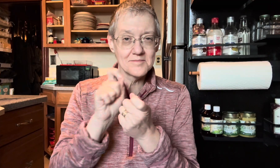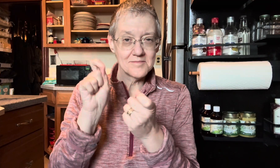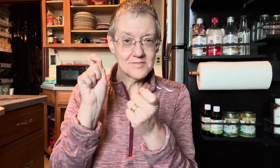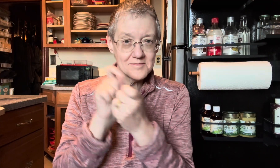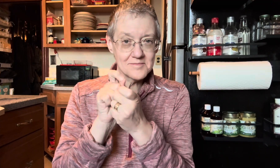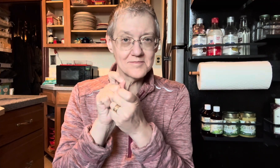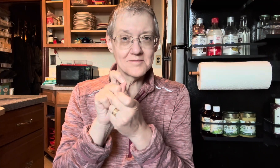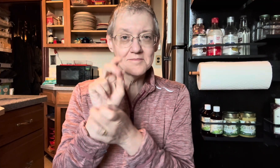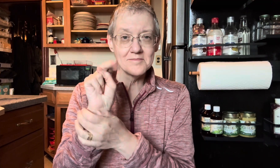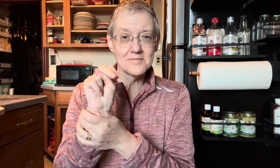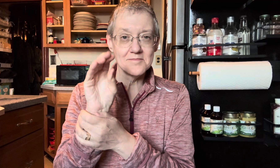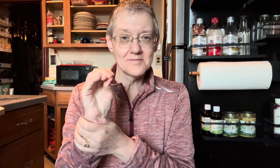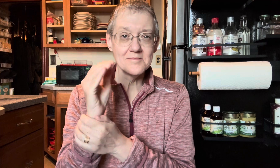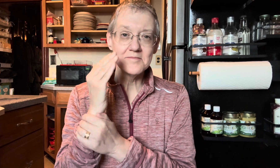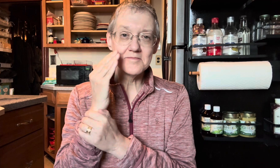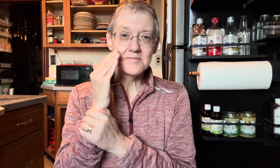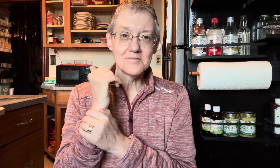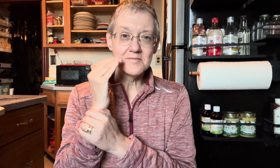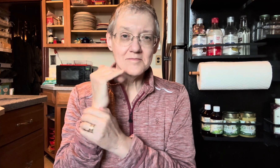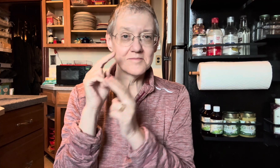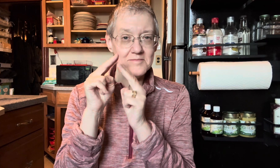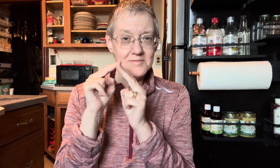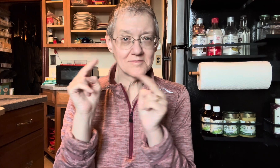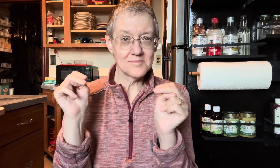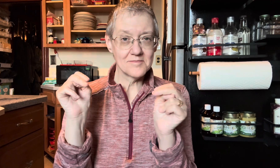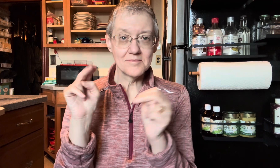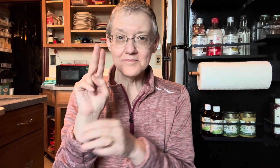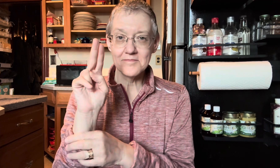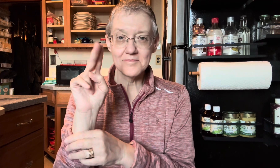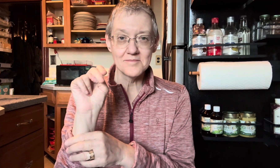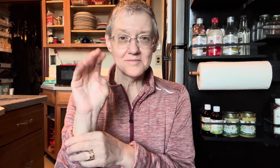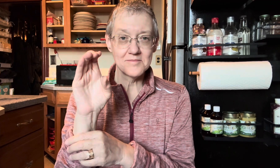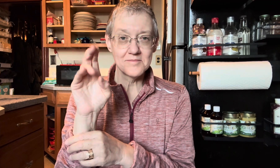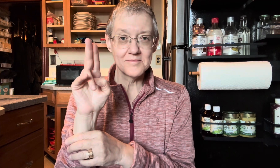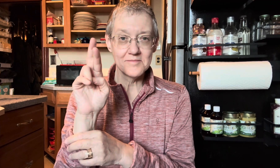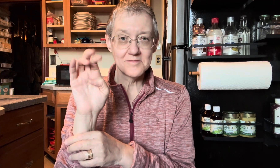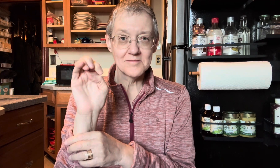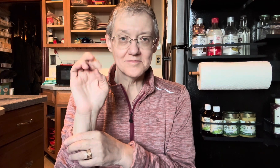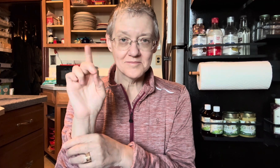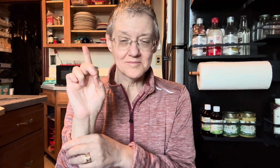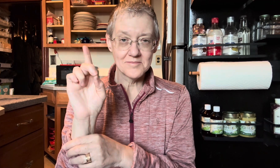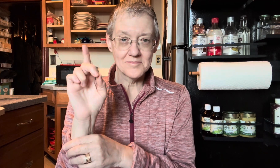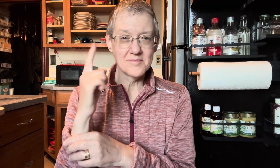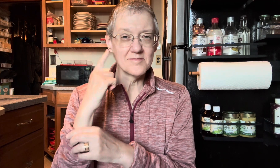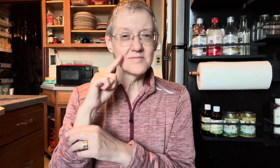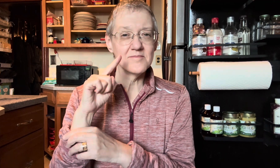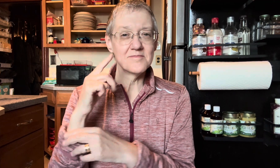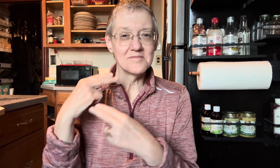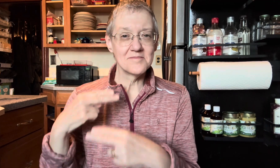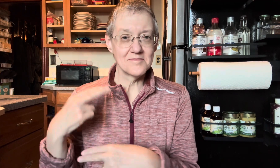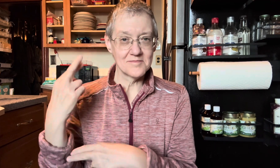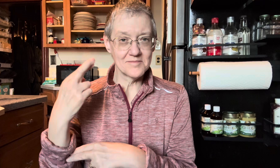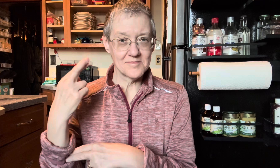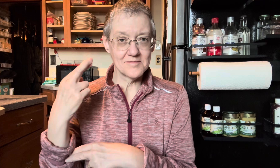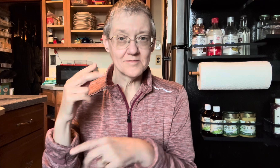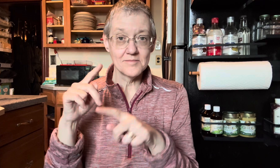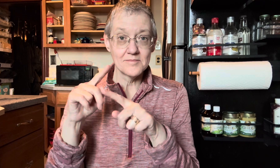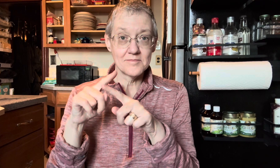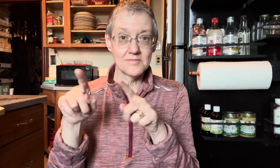Now, I buy specific uncured, no sugar bacon, but not all stores sell that. I